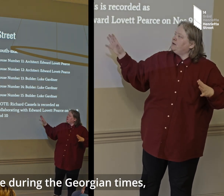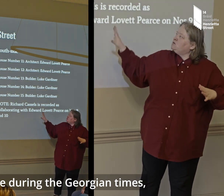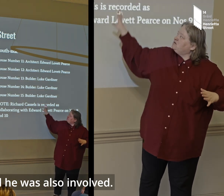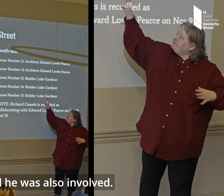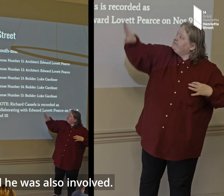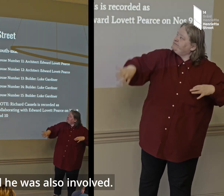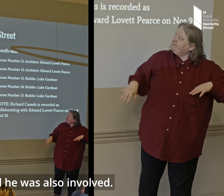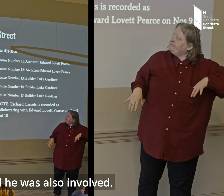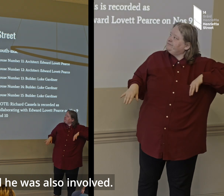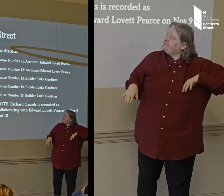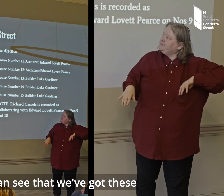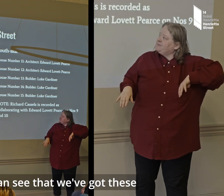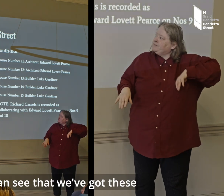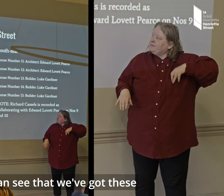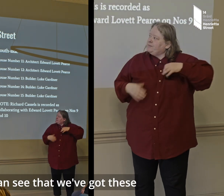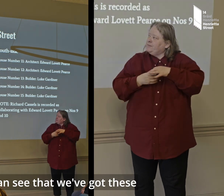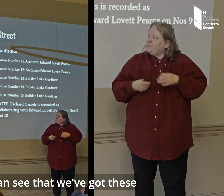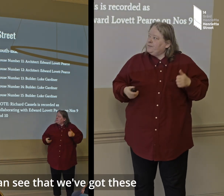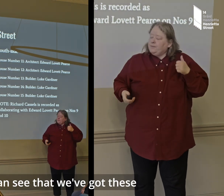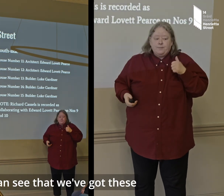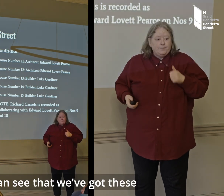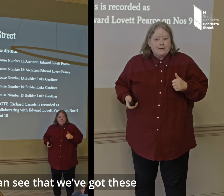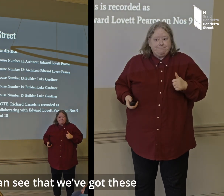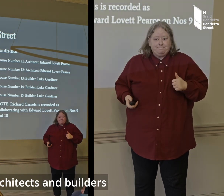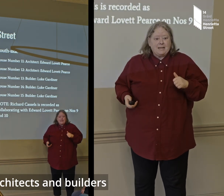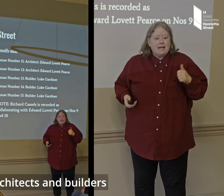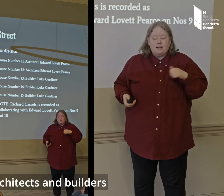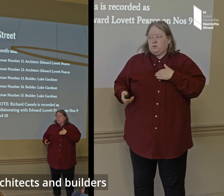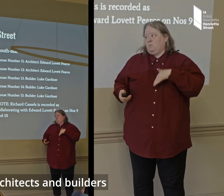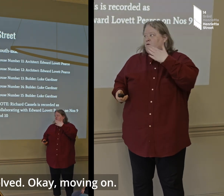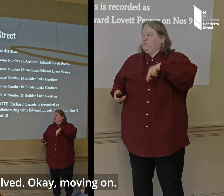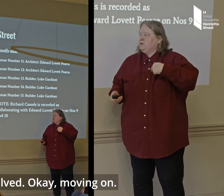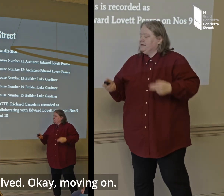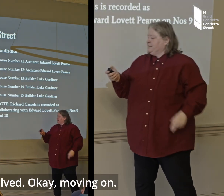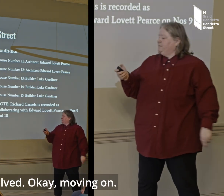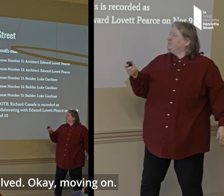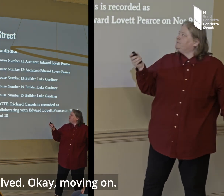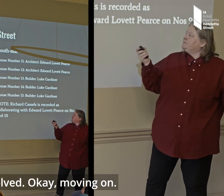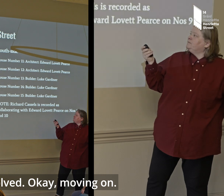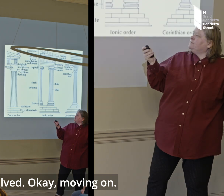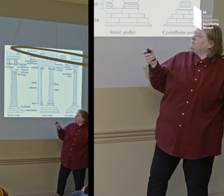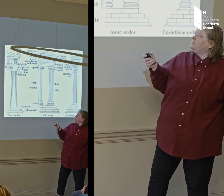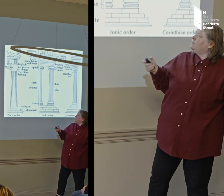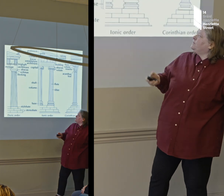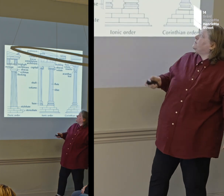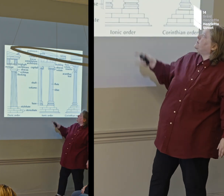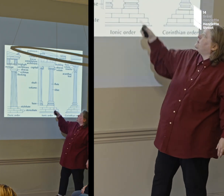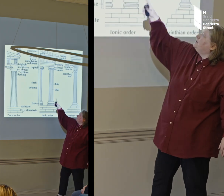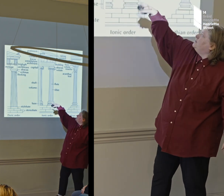Georgian times, and he was also involved. So we can see that we've got these architects and builders involved. Okay, moved on.